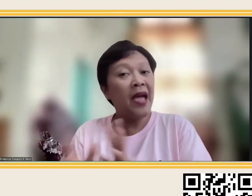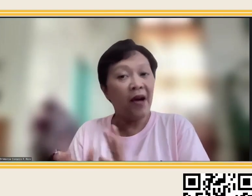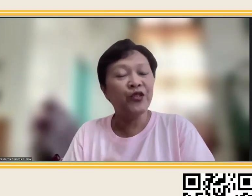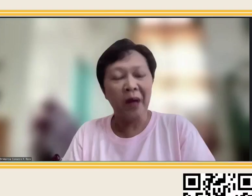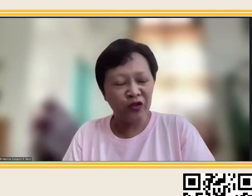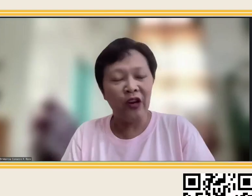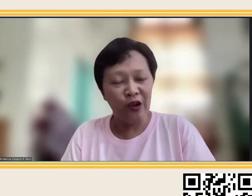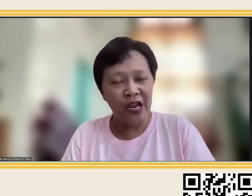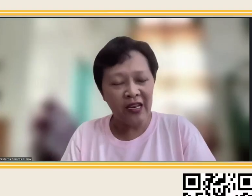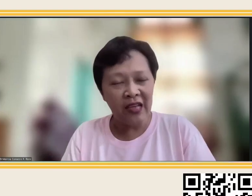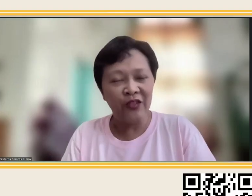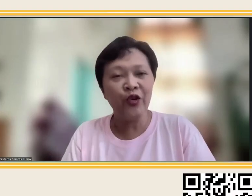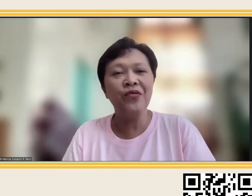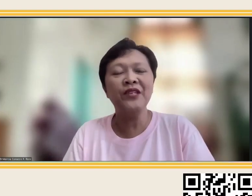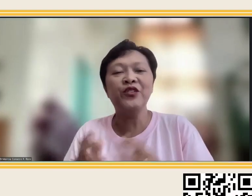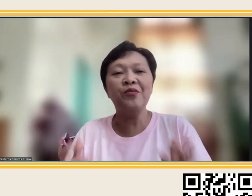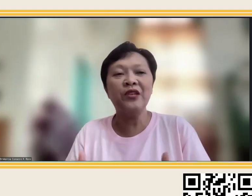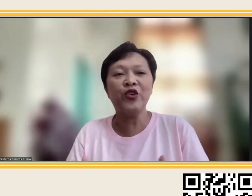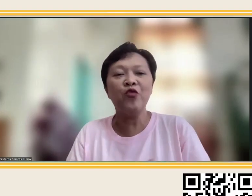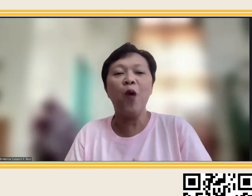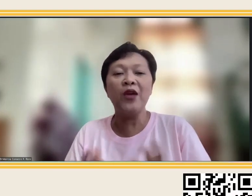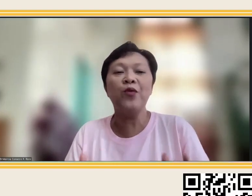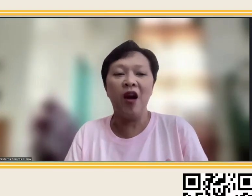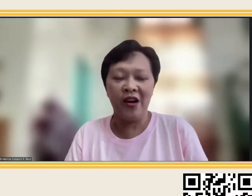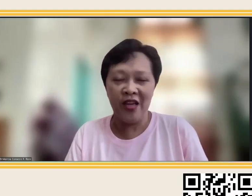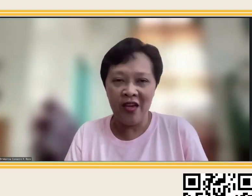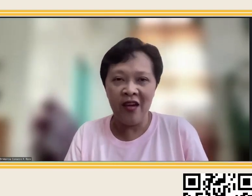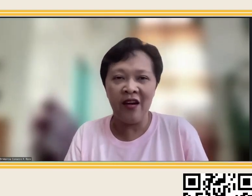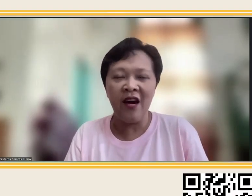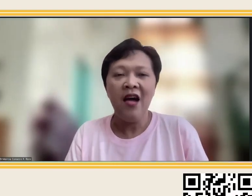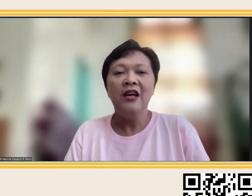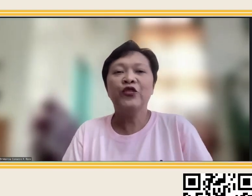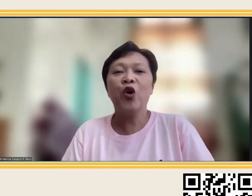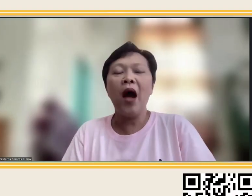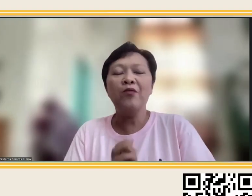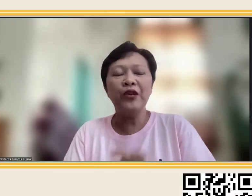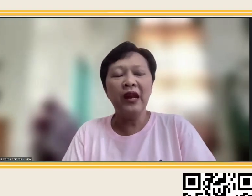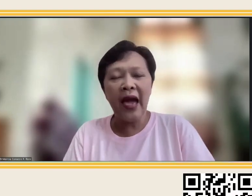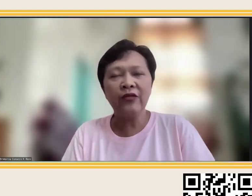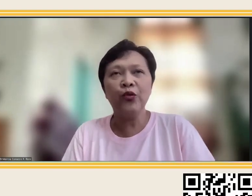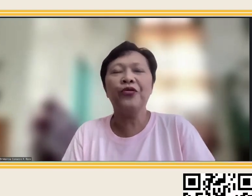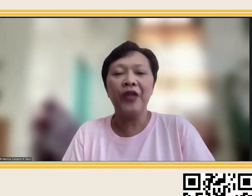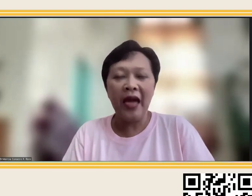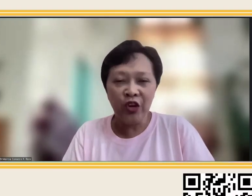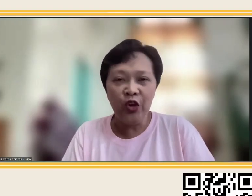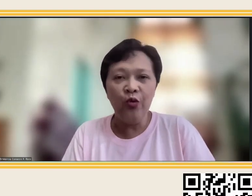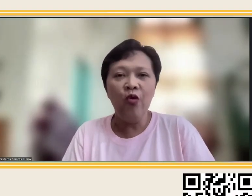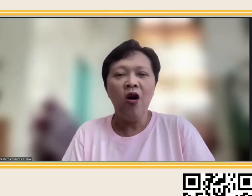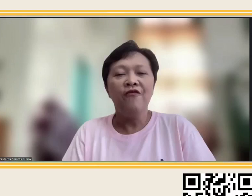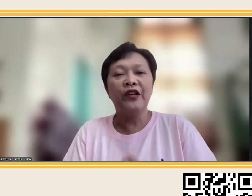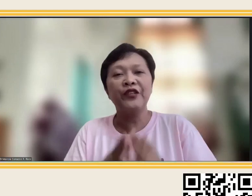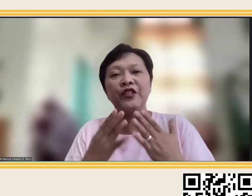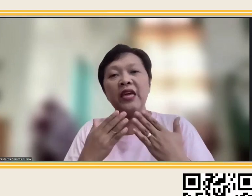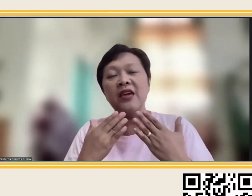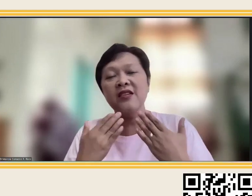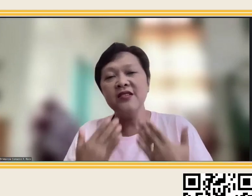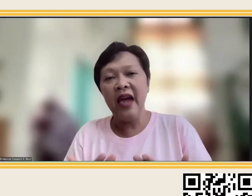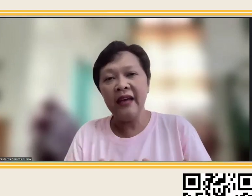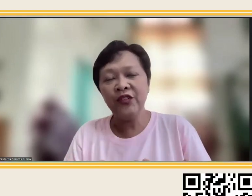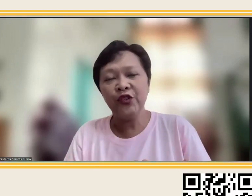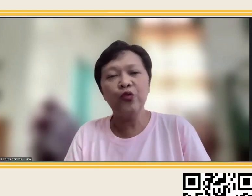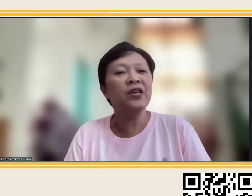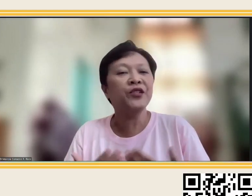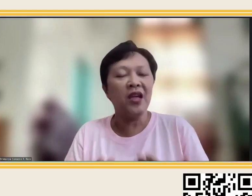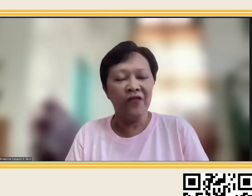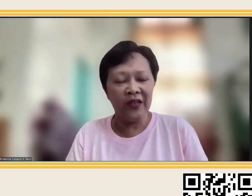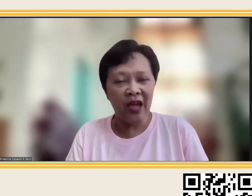and they have special learning needs. So this is the reason why we are here. So I would like to thank you for saying